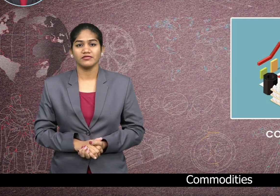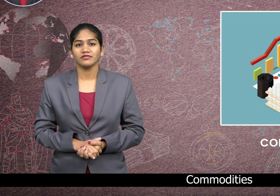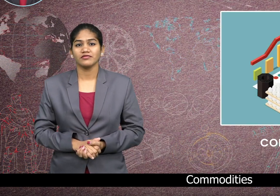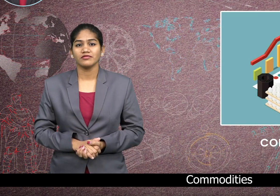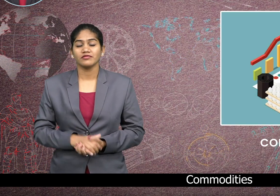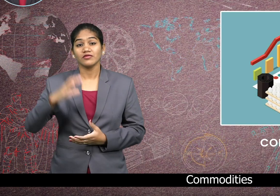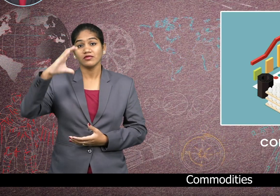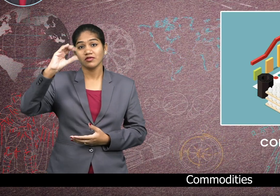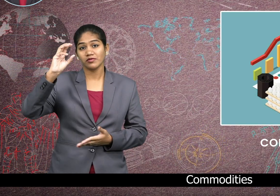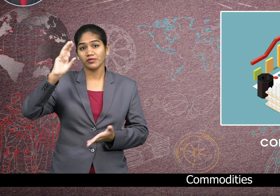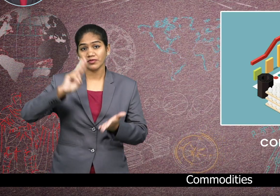Commodities: